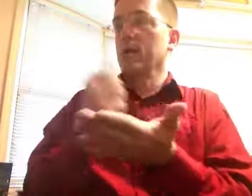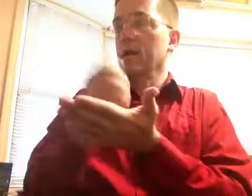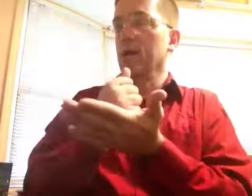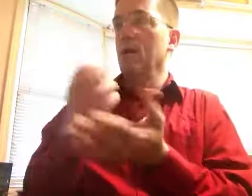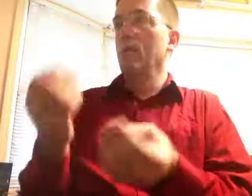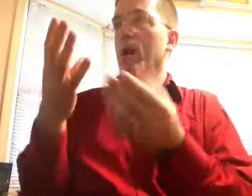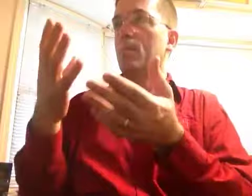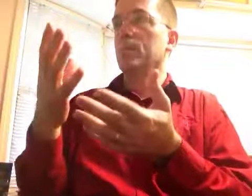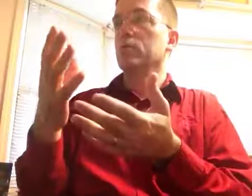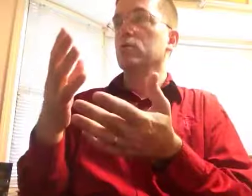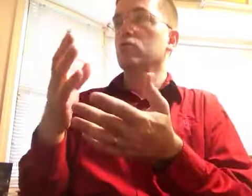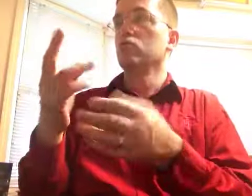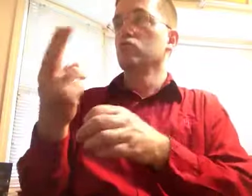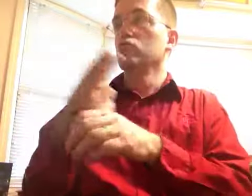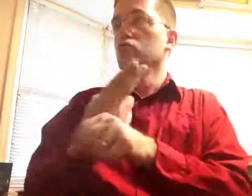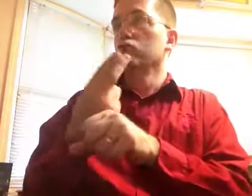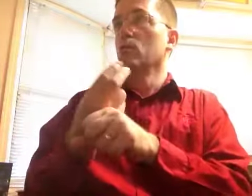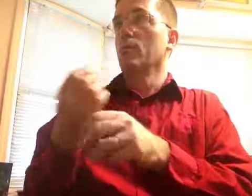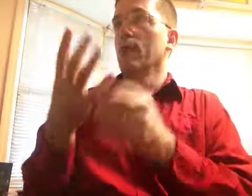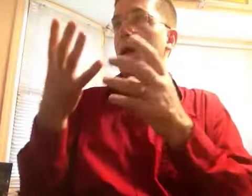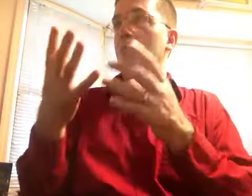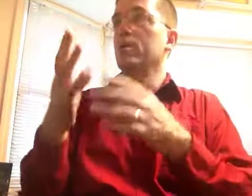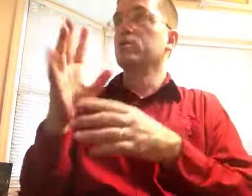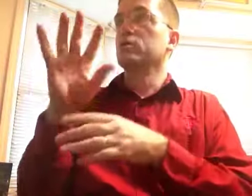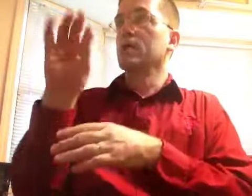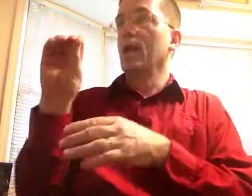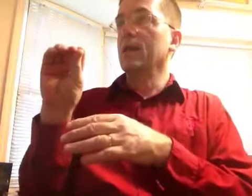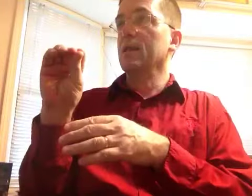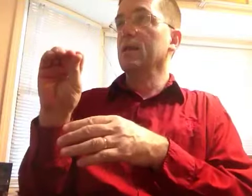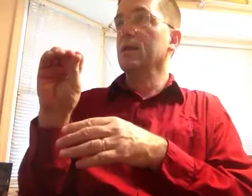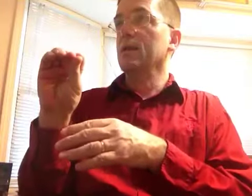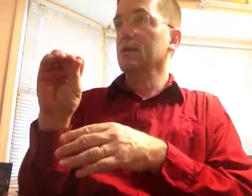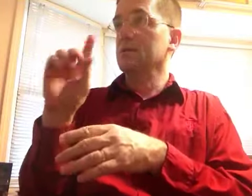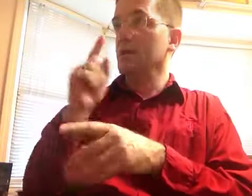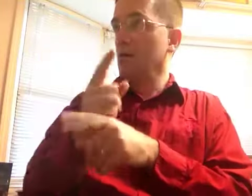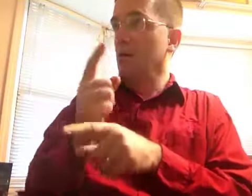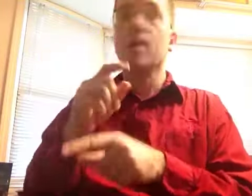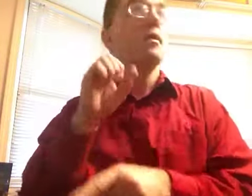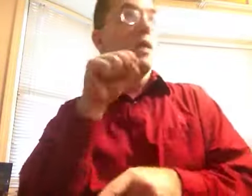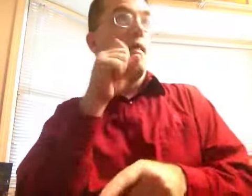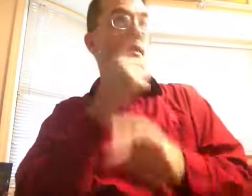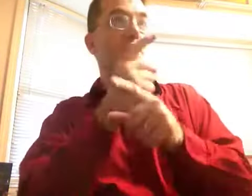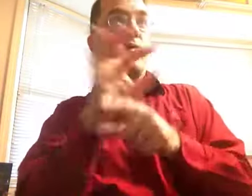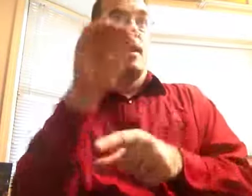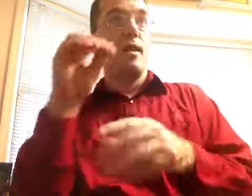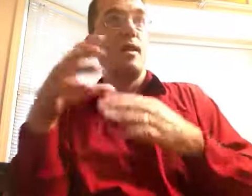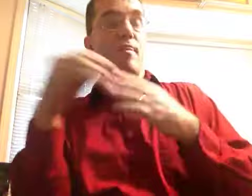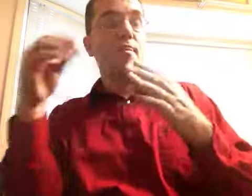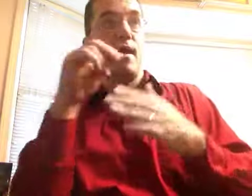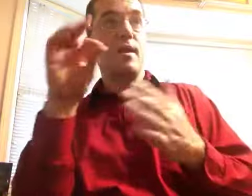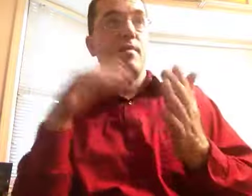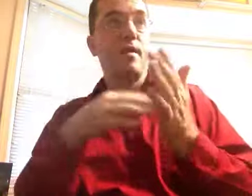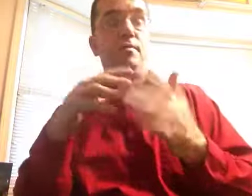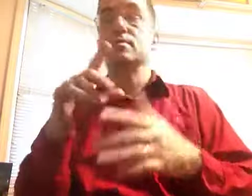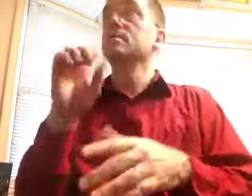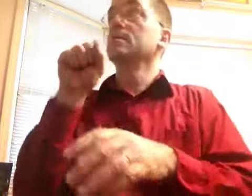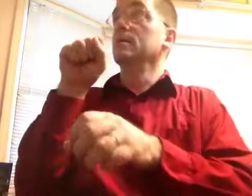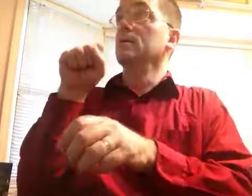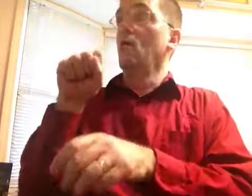100? Exactly. And what is the 107 in debt? What kind of debt? Well, we have $55,000 on a small business